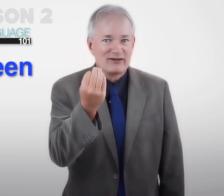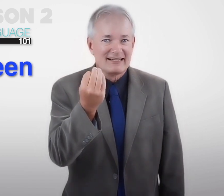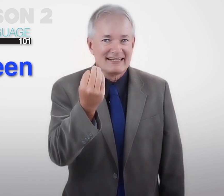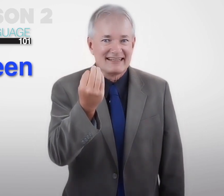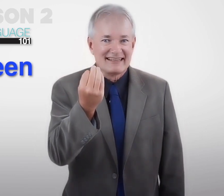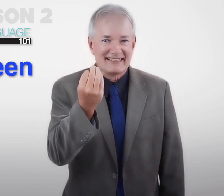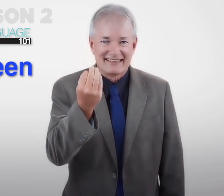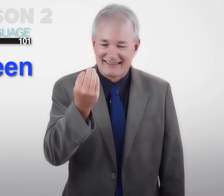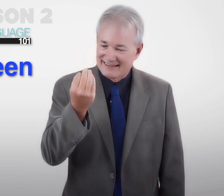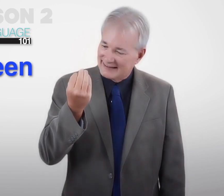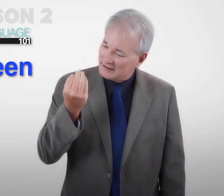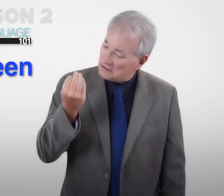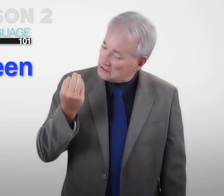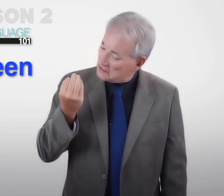14.